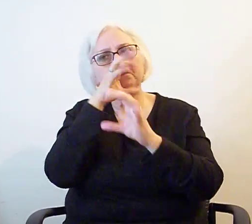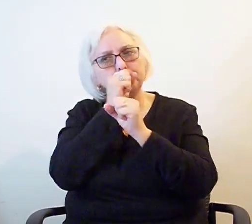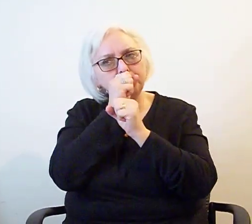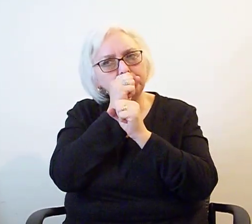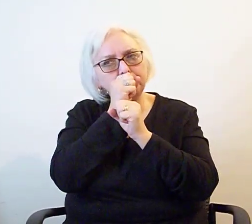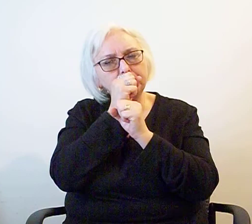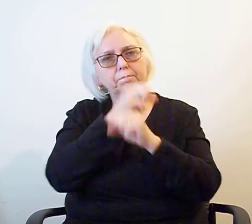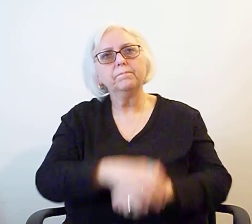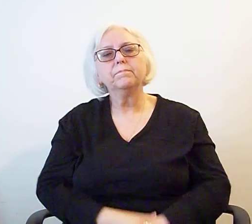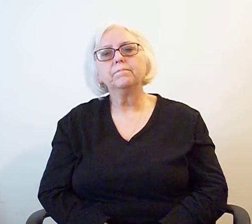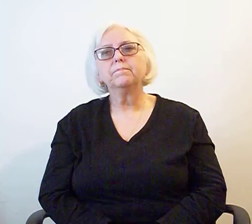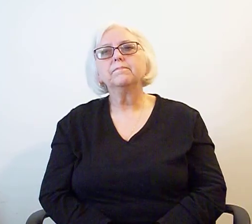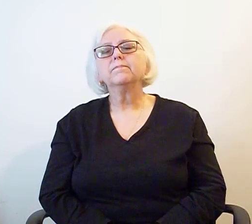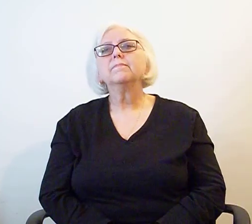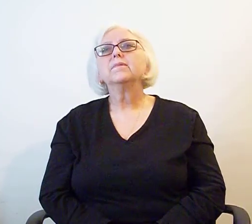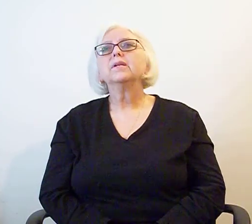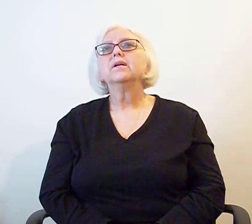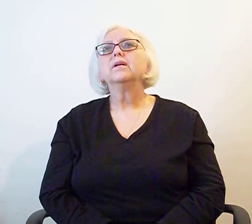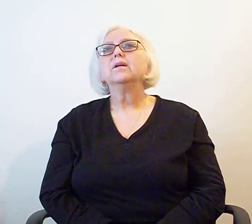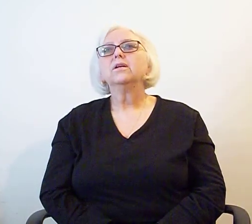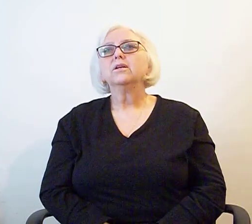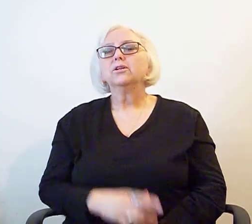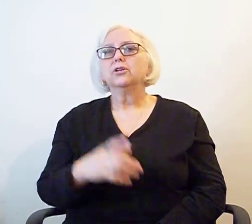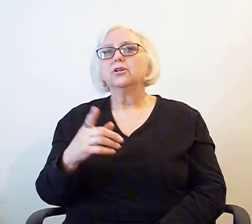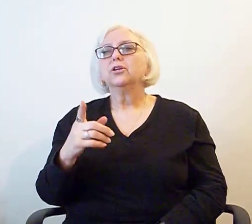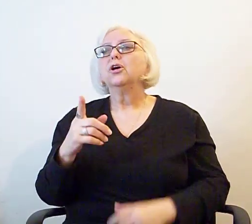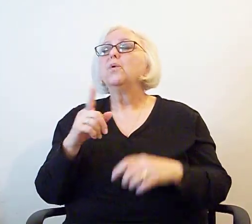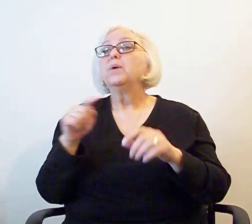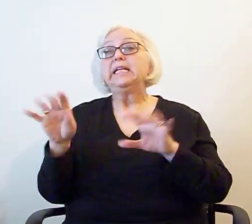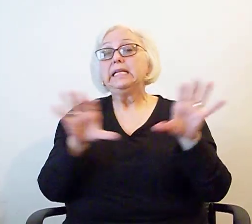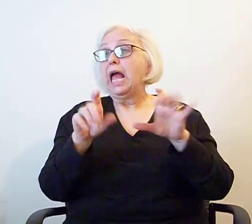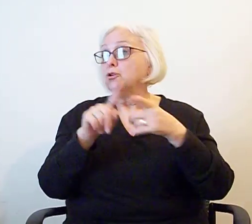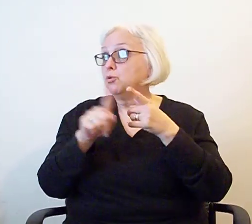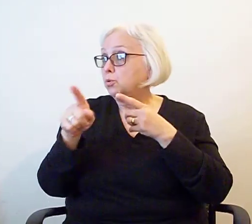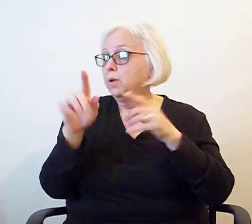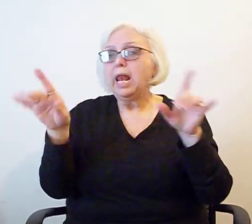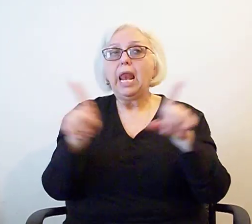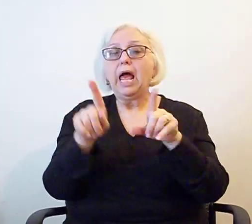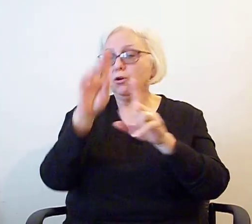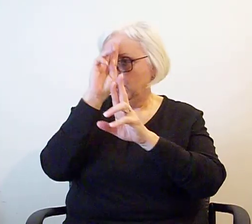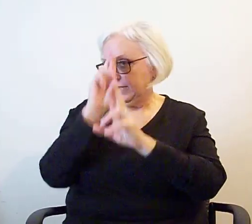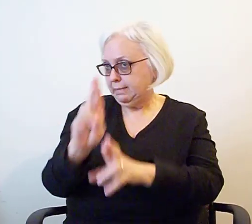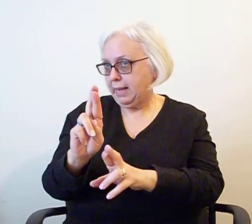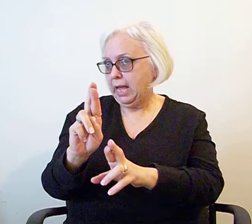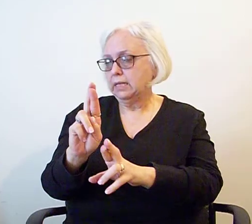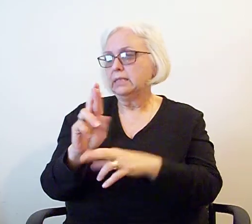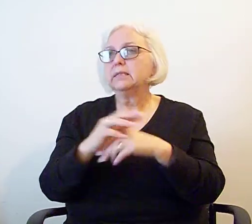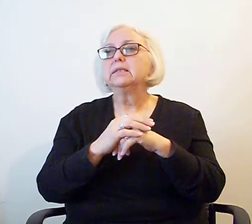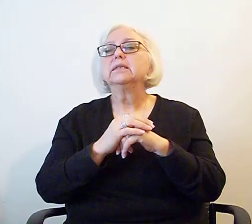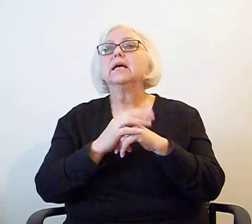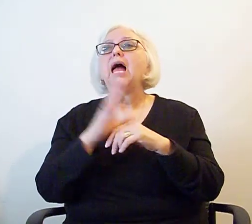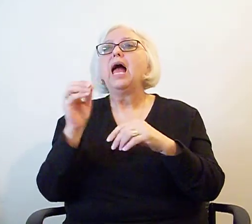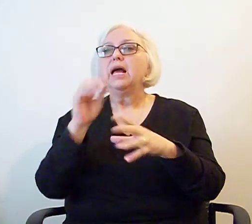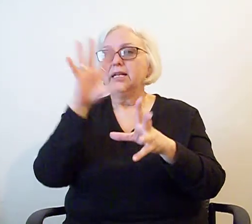You should be treated with respect and dignity and being an individual